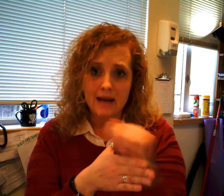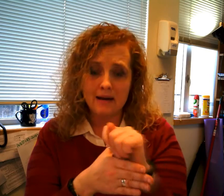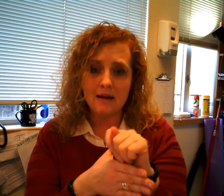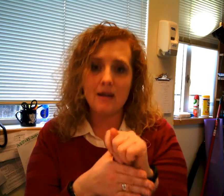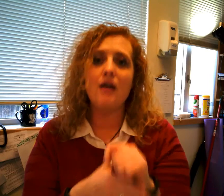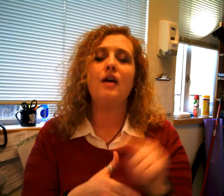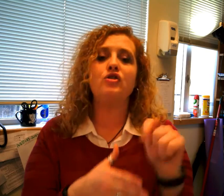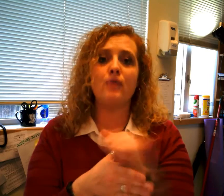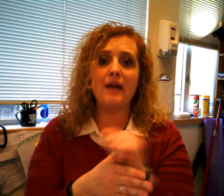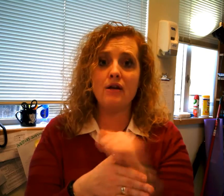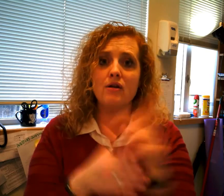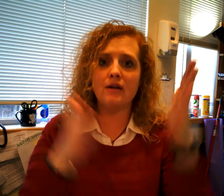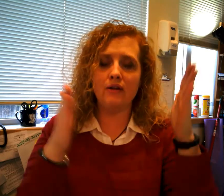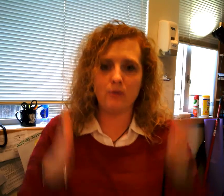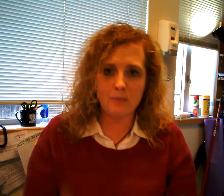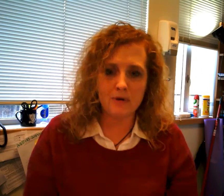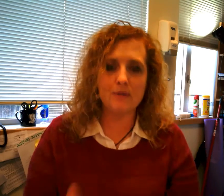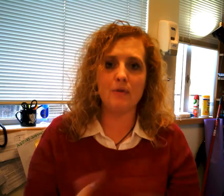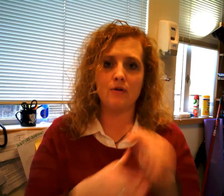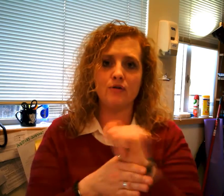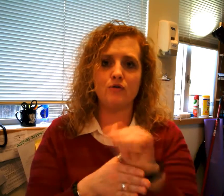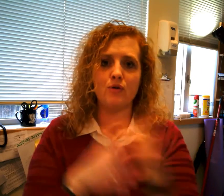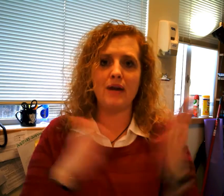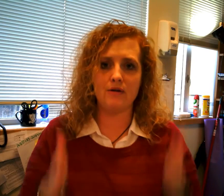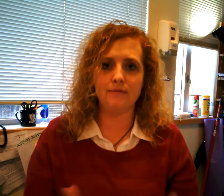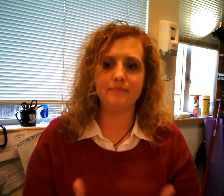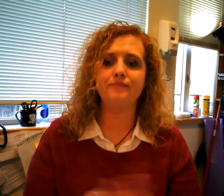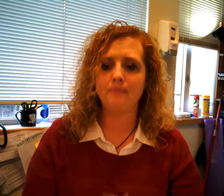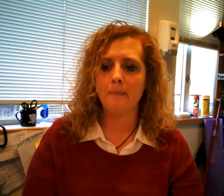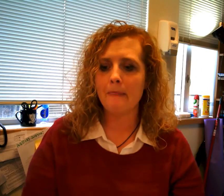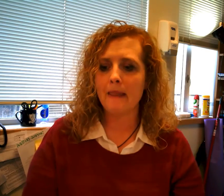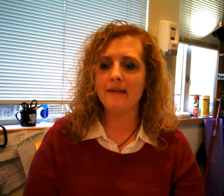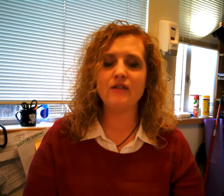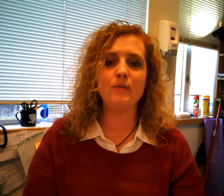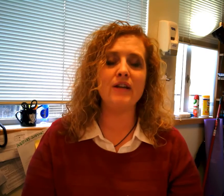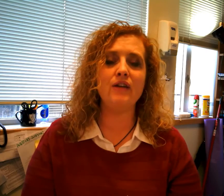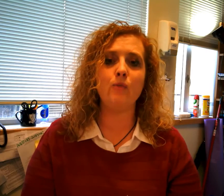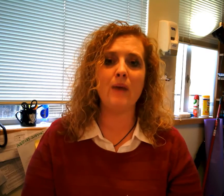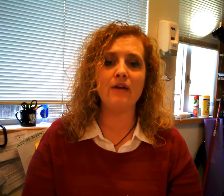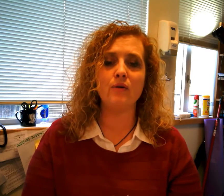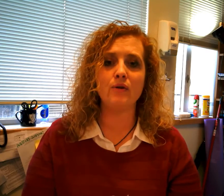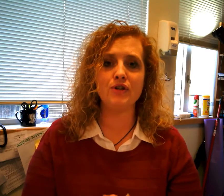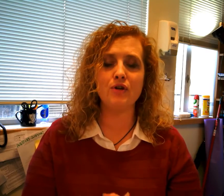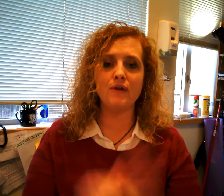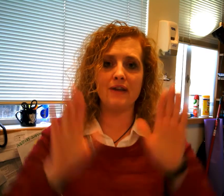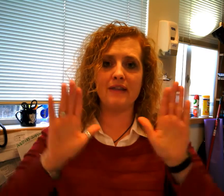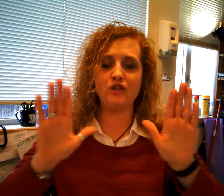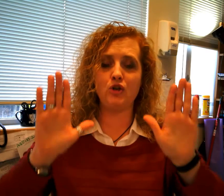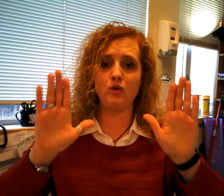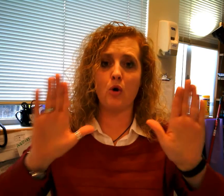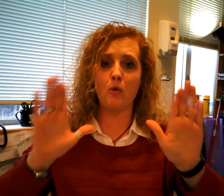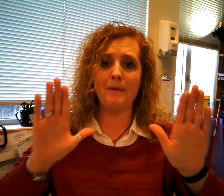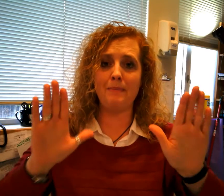train. Trainer is with a person marker, so trainer. The next one is waiter or server, and that's 2 open